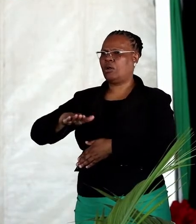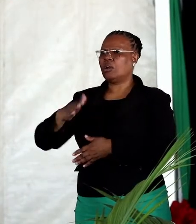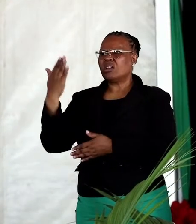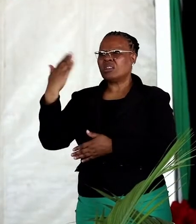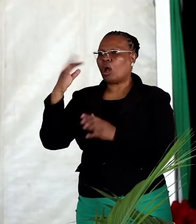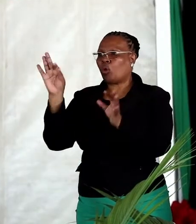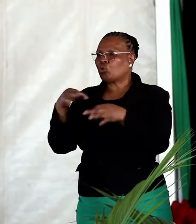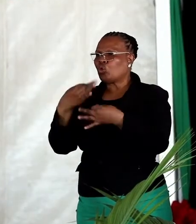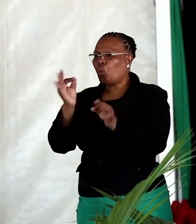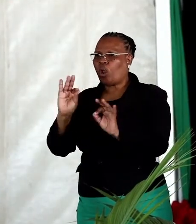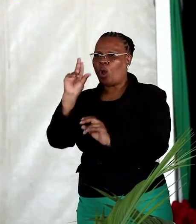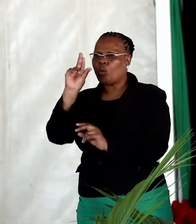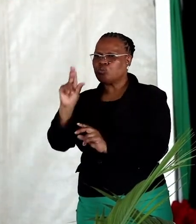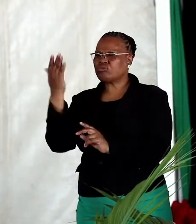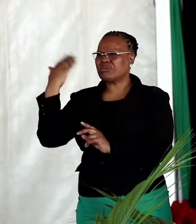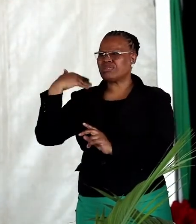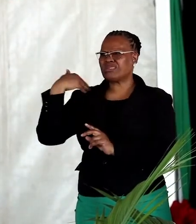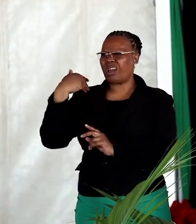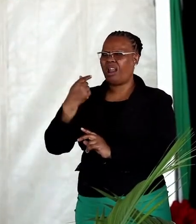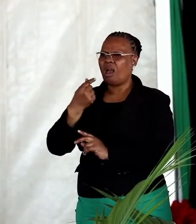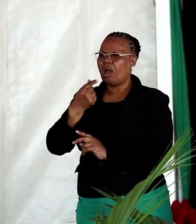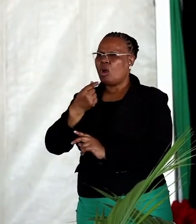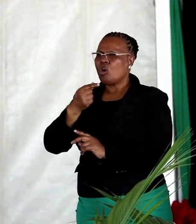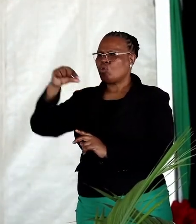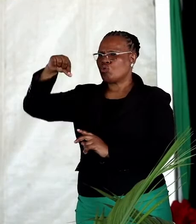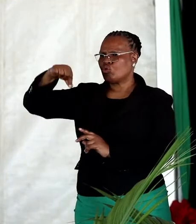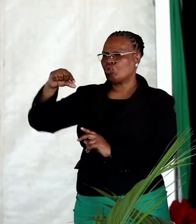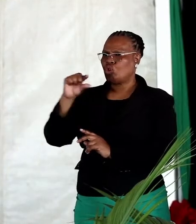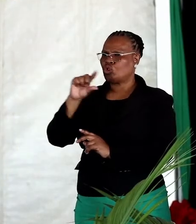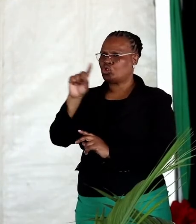Uyayishiya le ndawo, ugqozo.